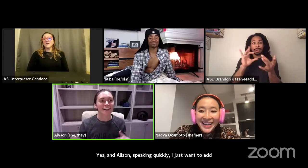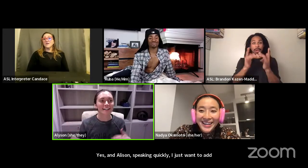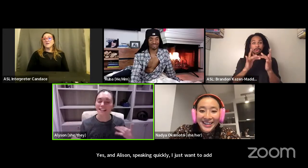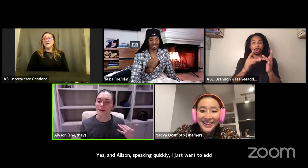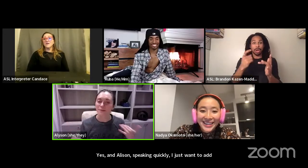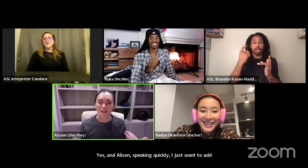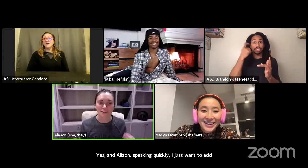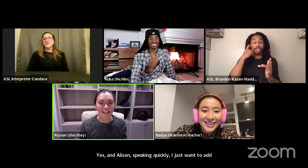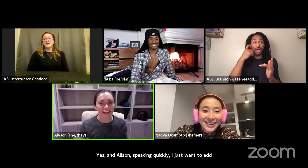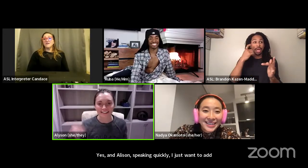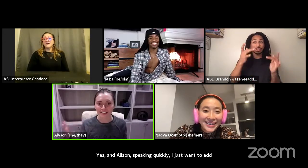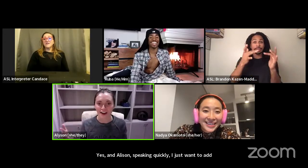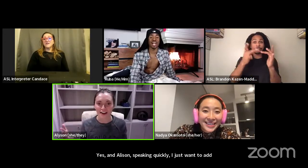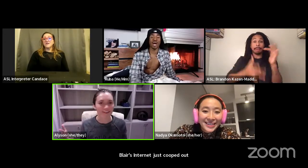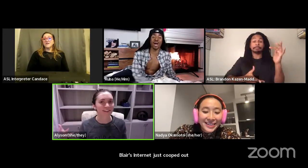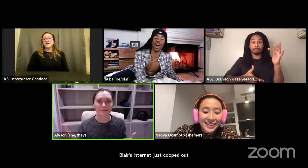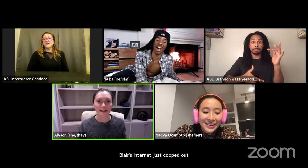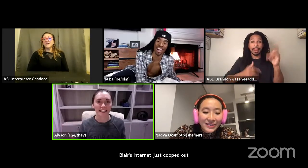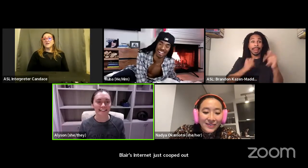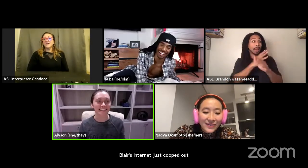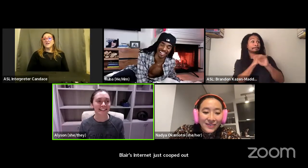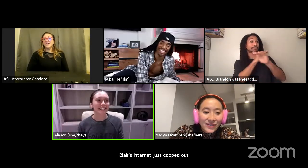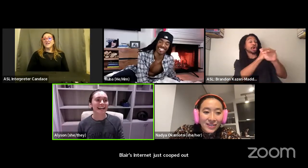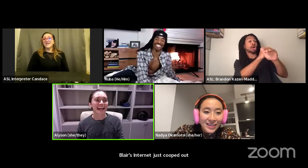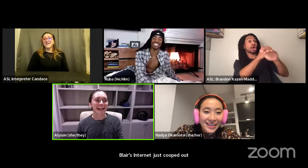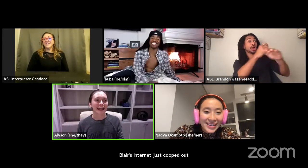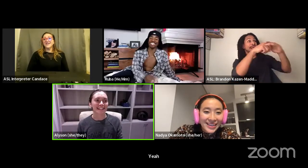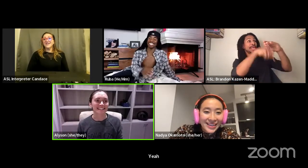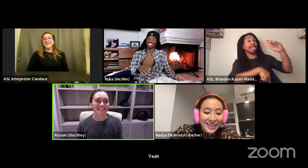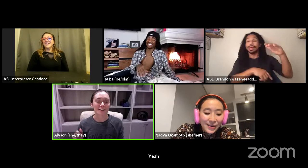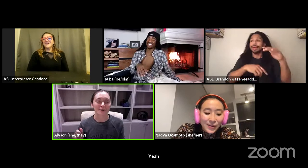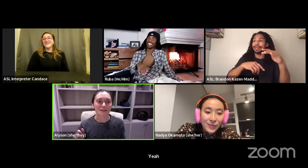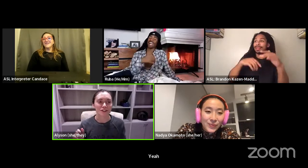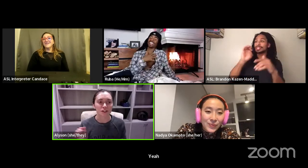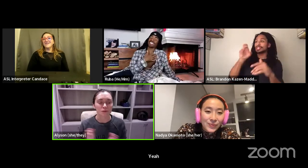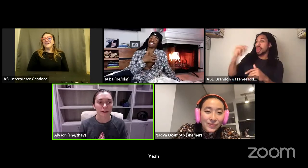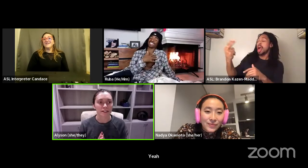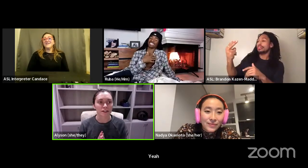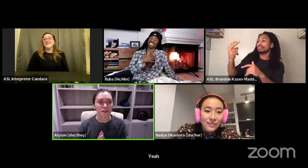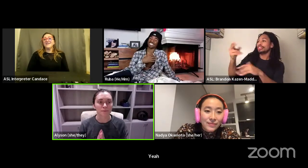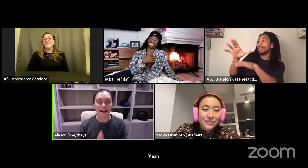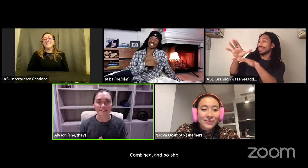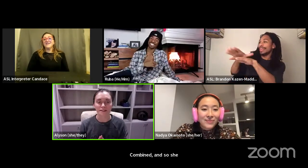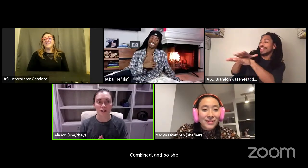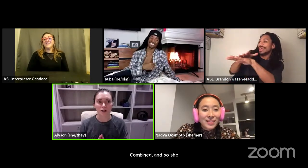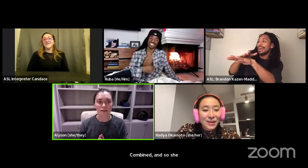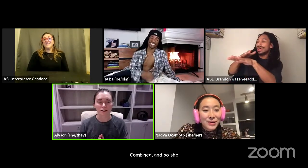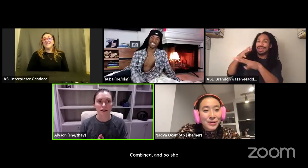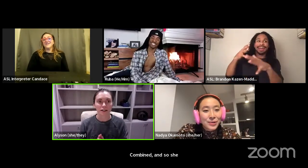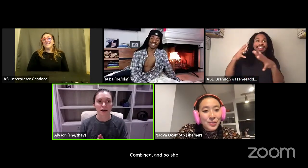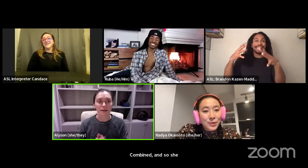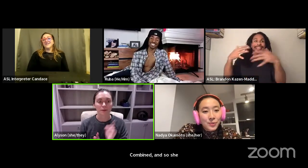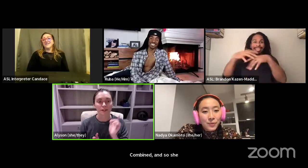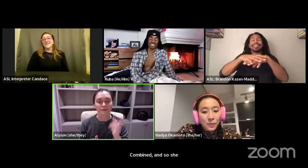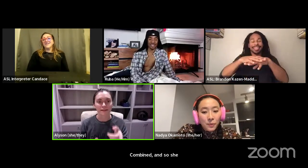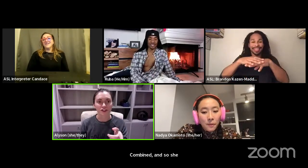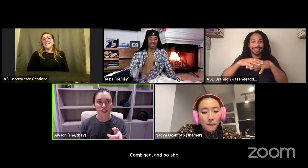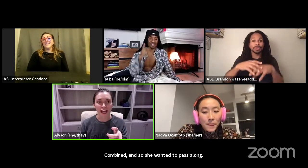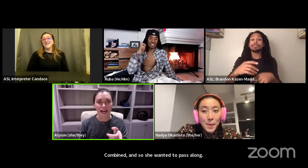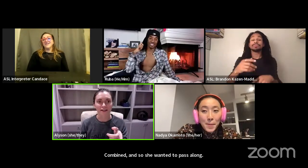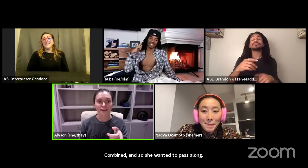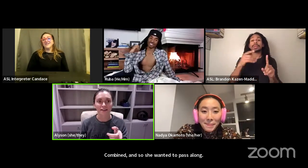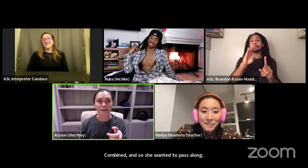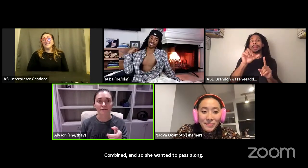out like a bird and a sloth combined. And so she wanted to pass along, I put them